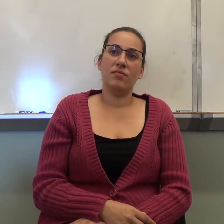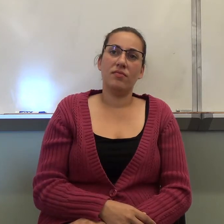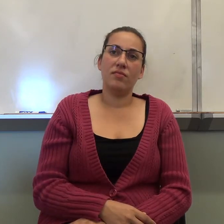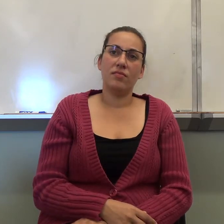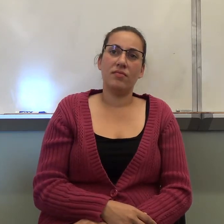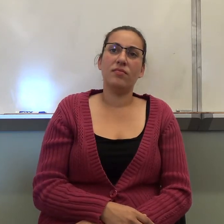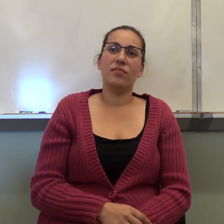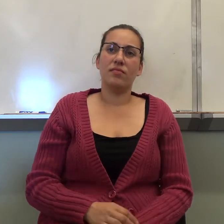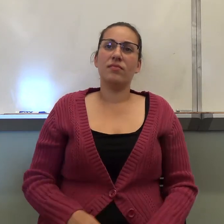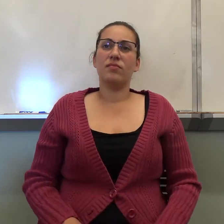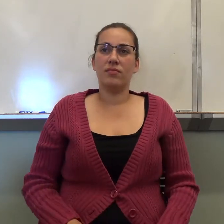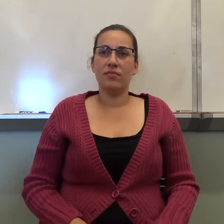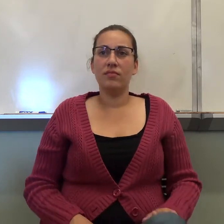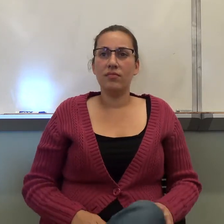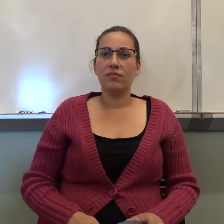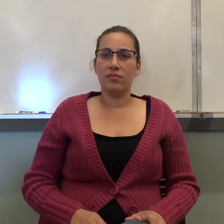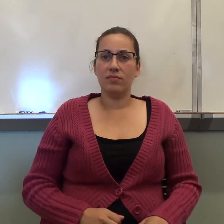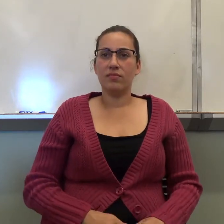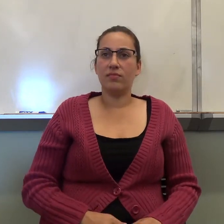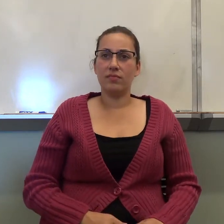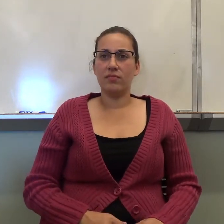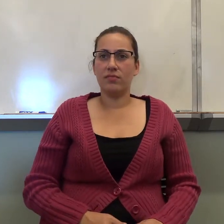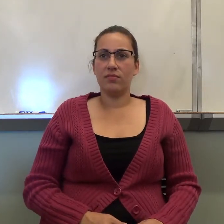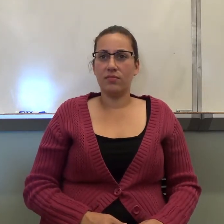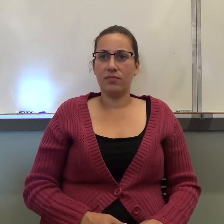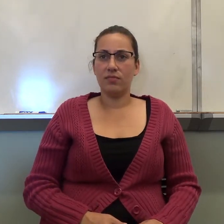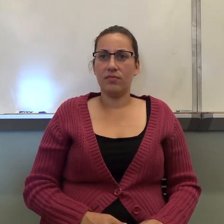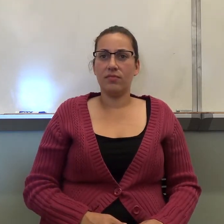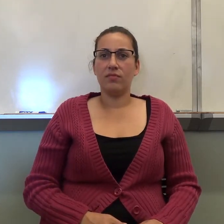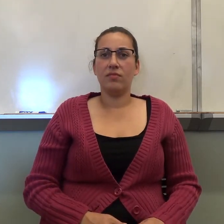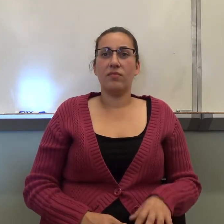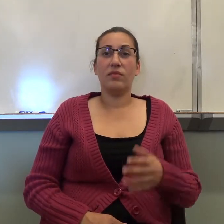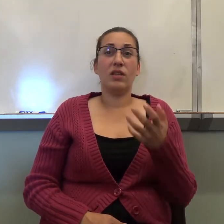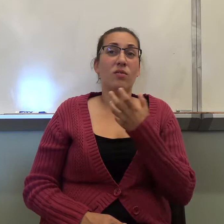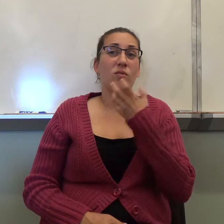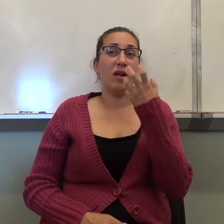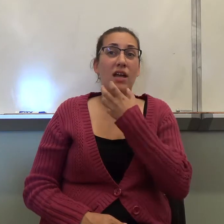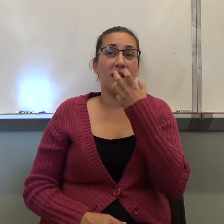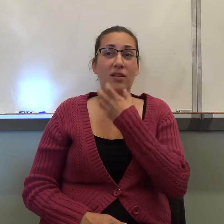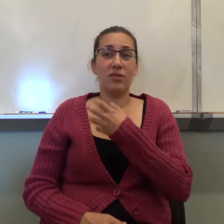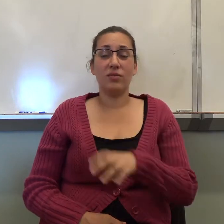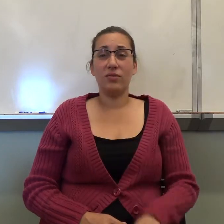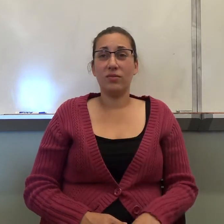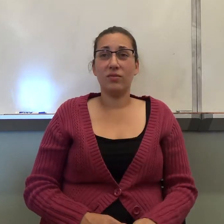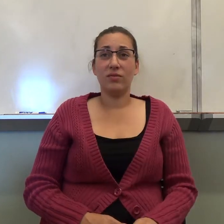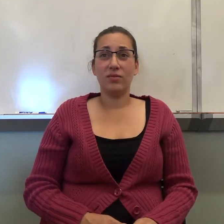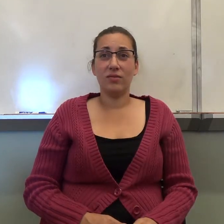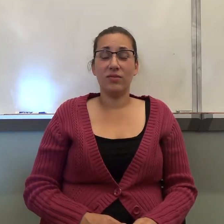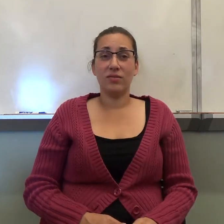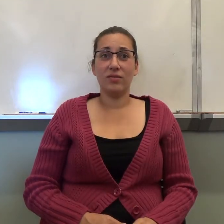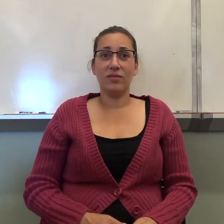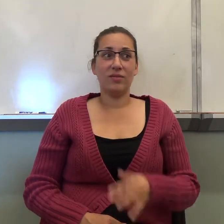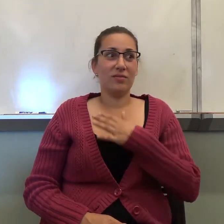right, so let's bring it in. -1 gets multiplied by a -4a. Added to a